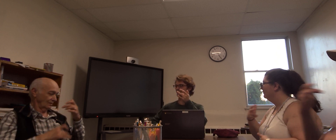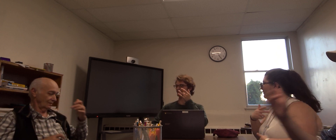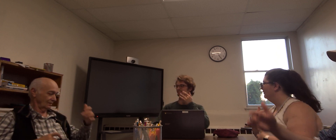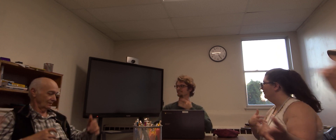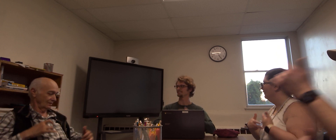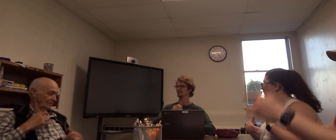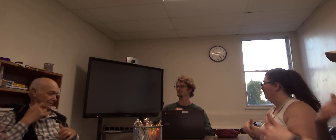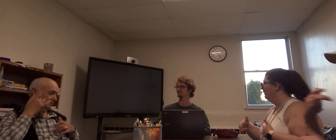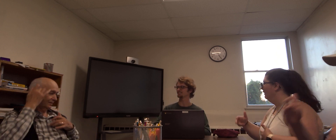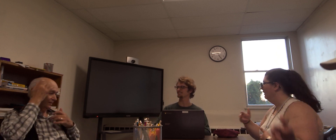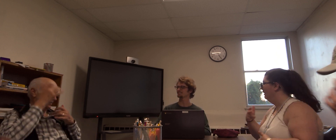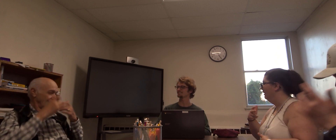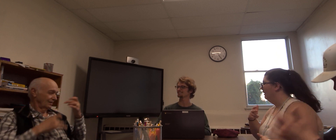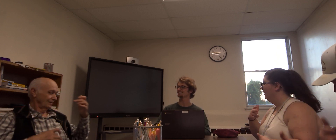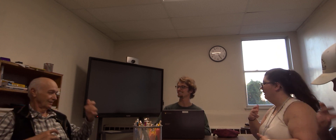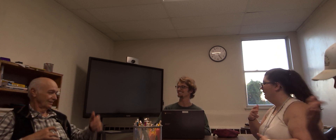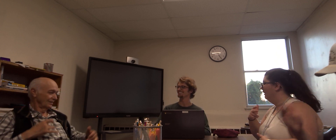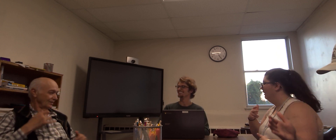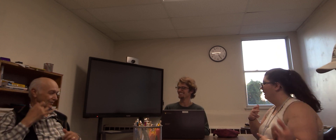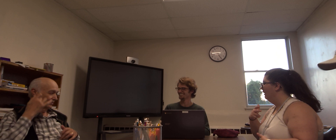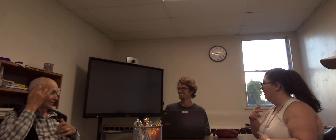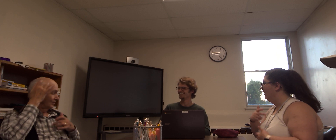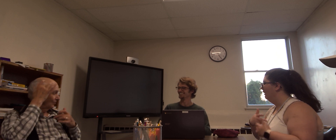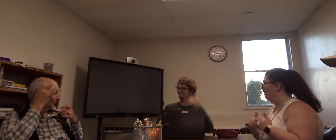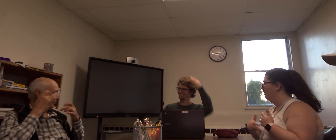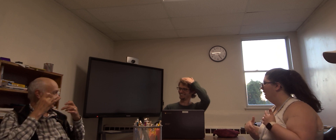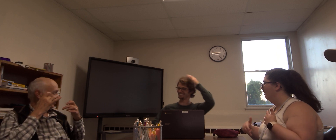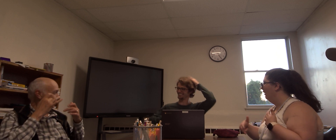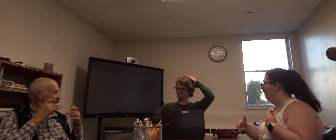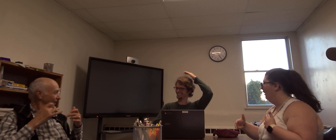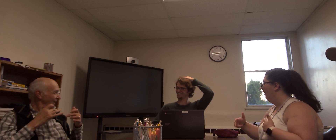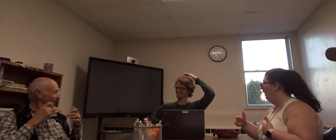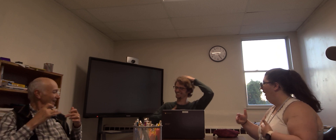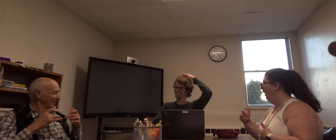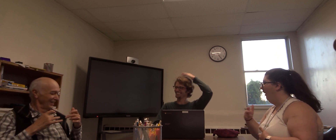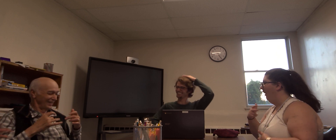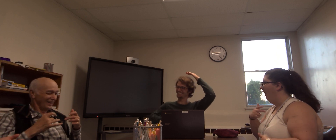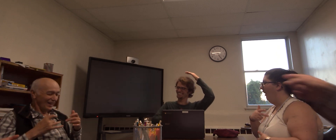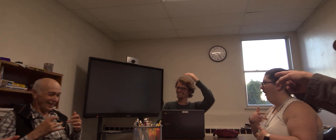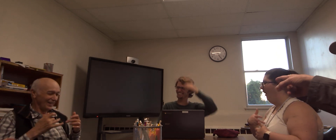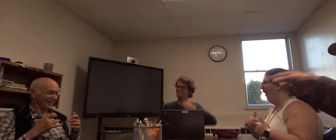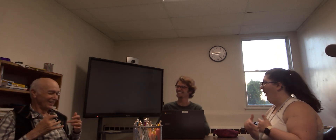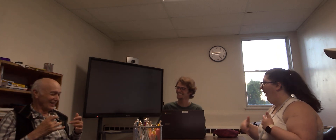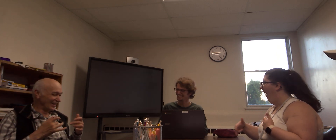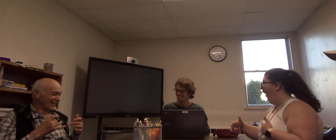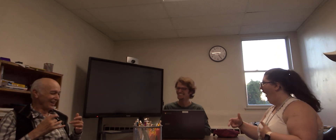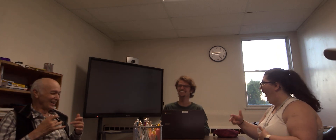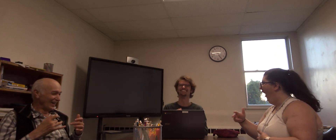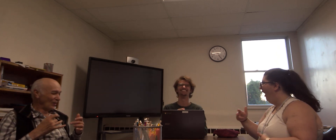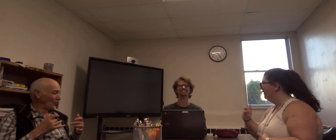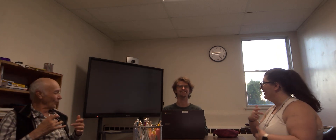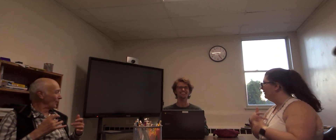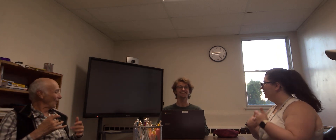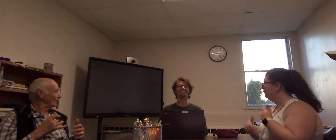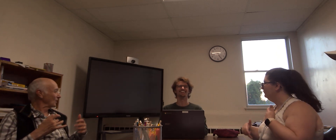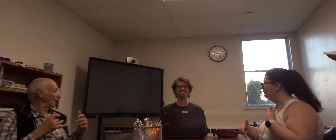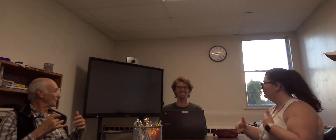than downwards. One's going down while the other one's going up anyway. Oh, you can do No, my that. problem, Yeah. I'm